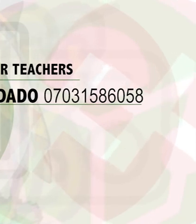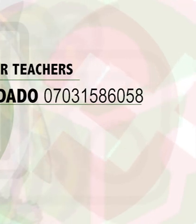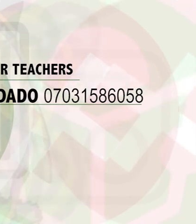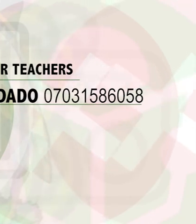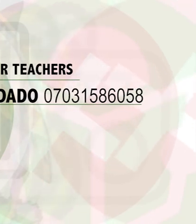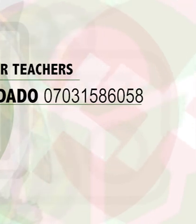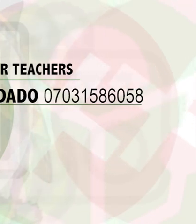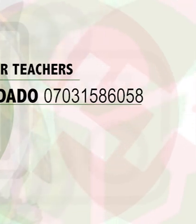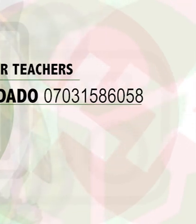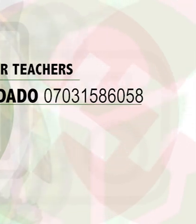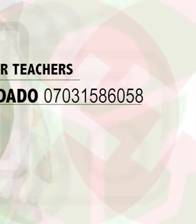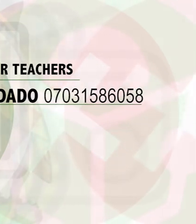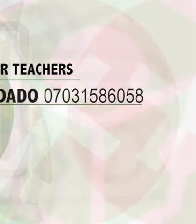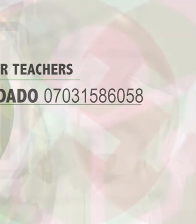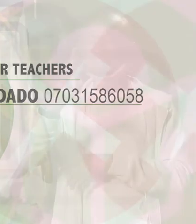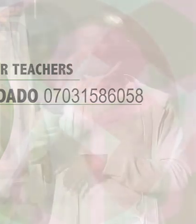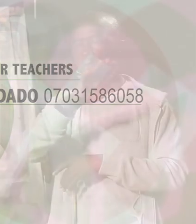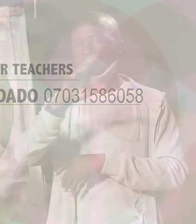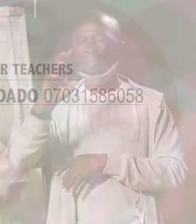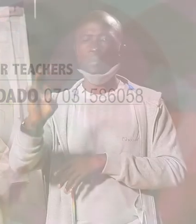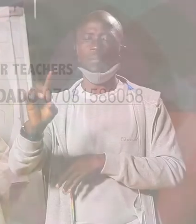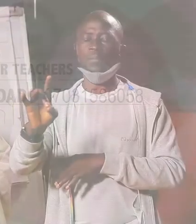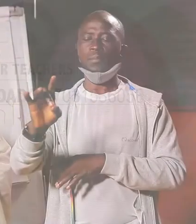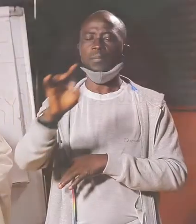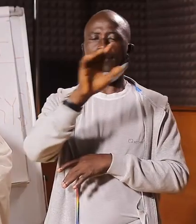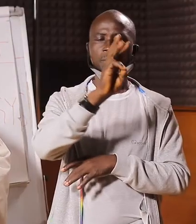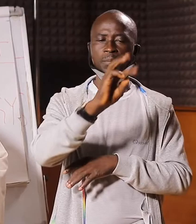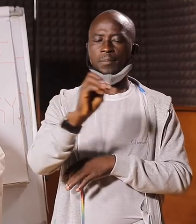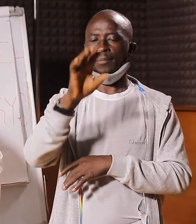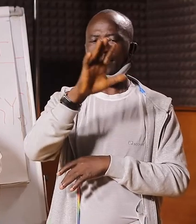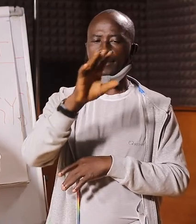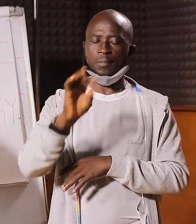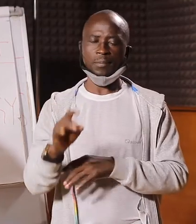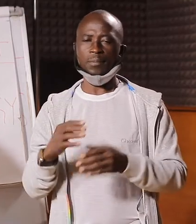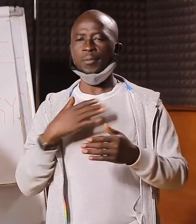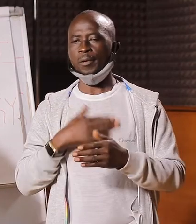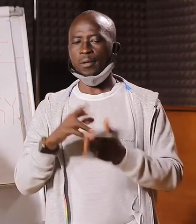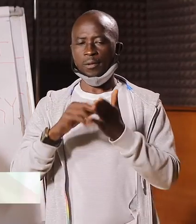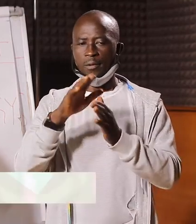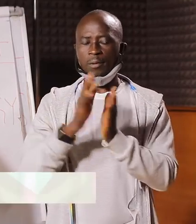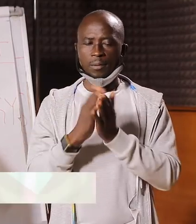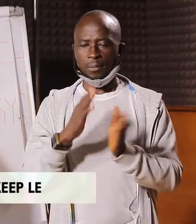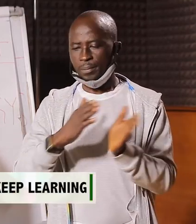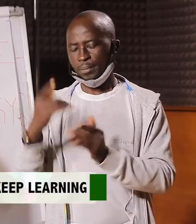number is 070 31 58 60 58. Please read your books and get prepared